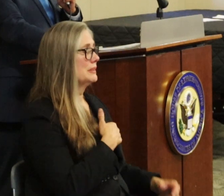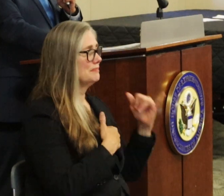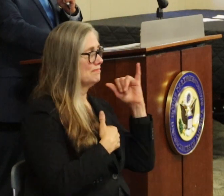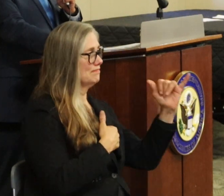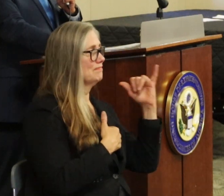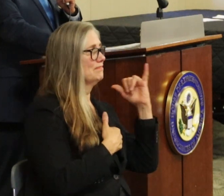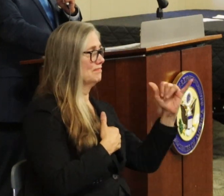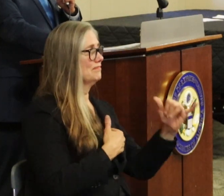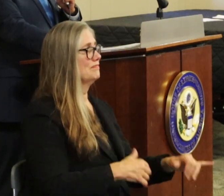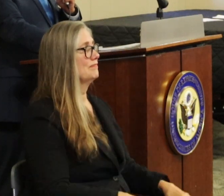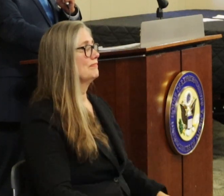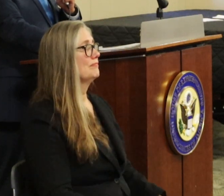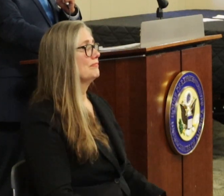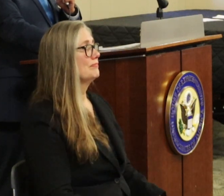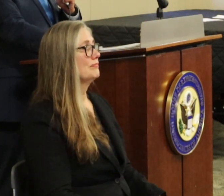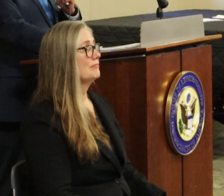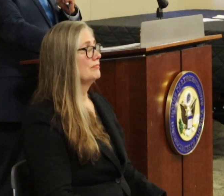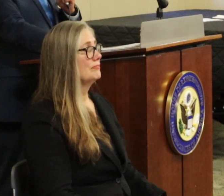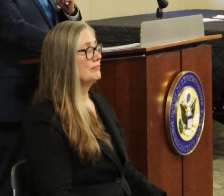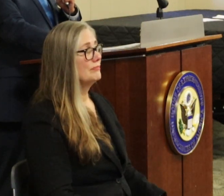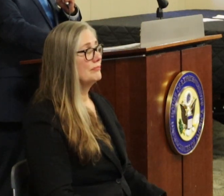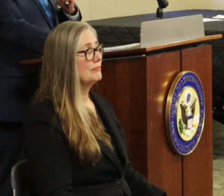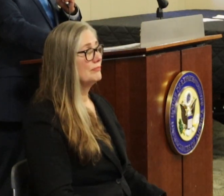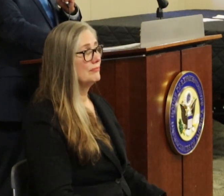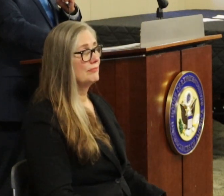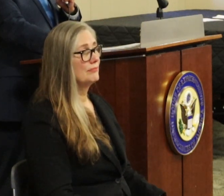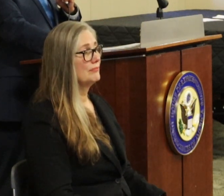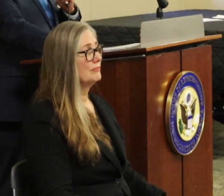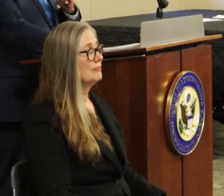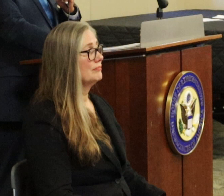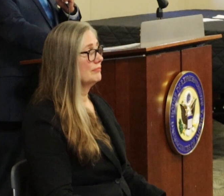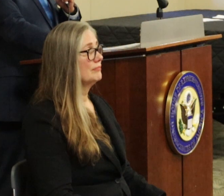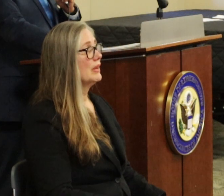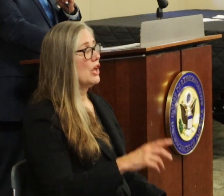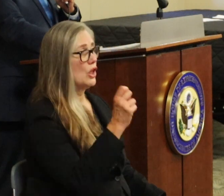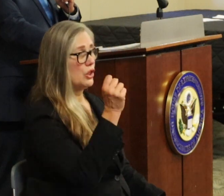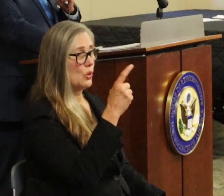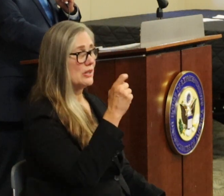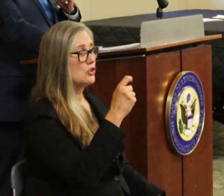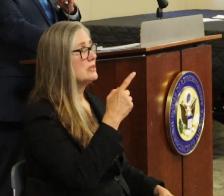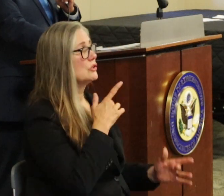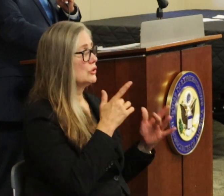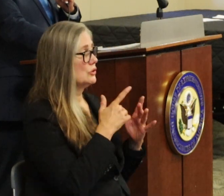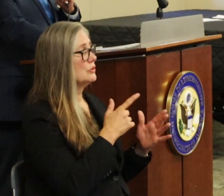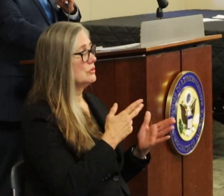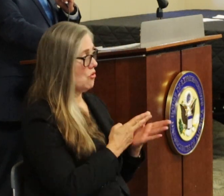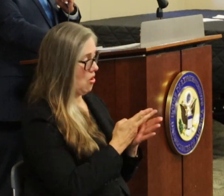too. The questions and concerns here are very honest and very